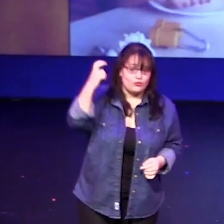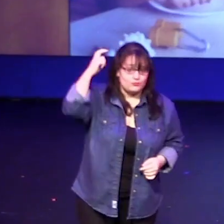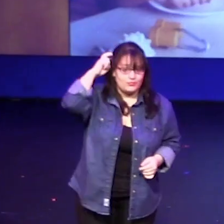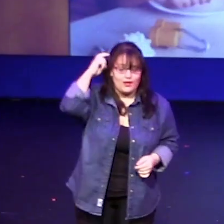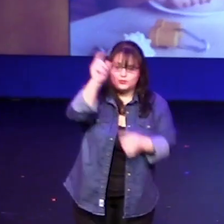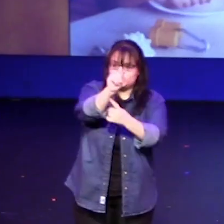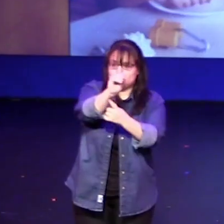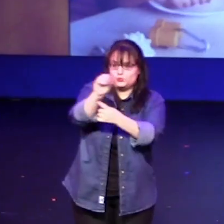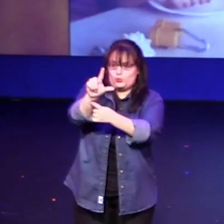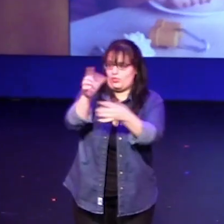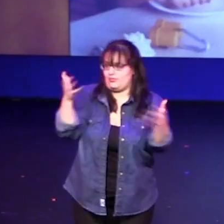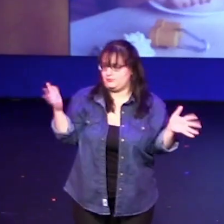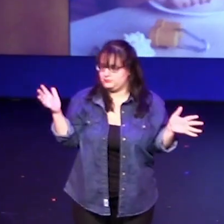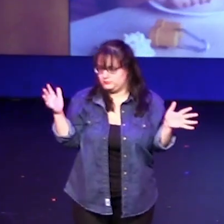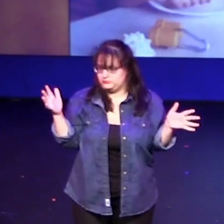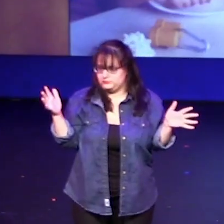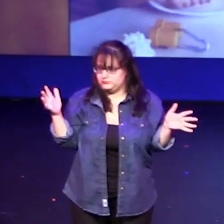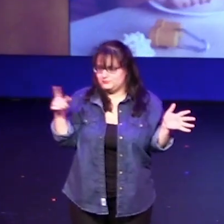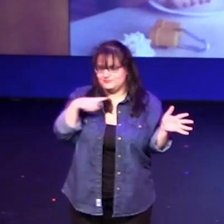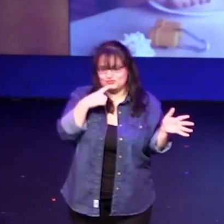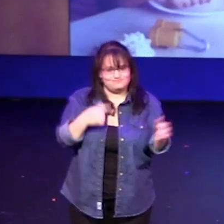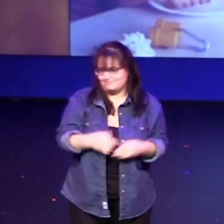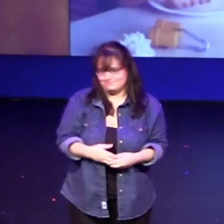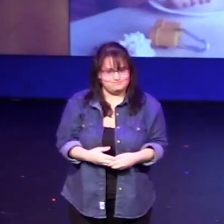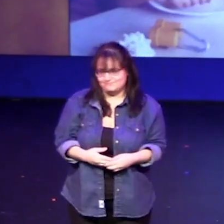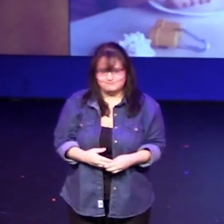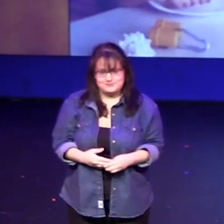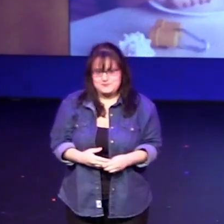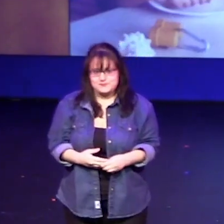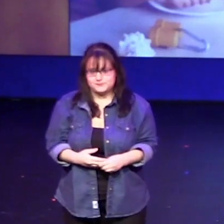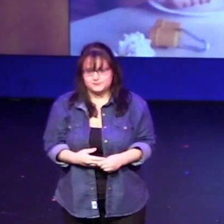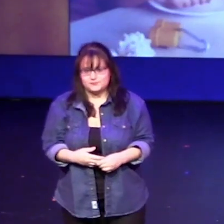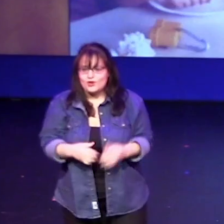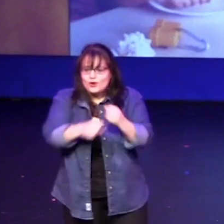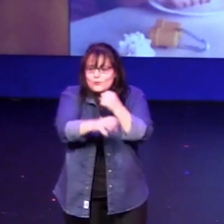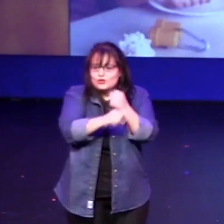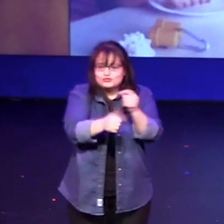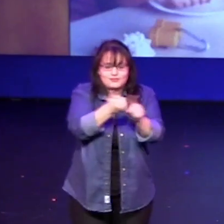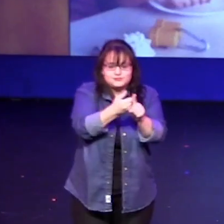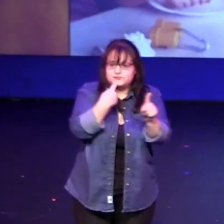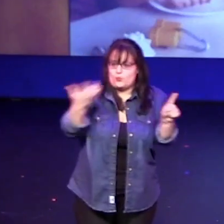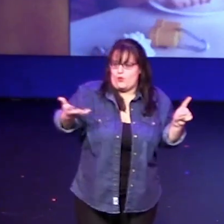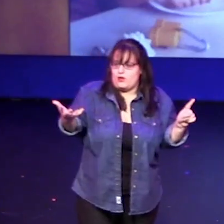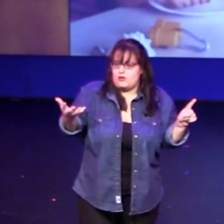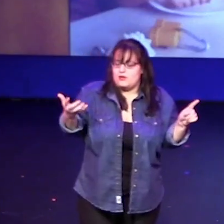The deaf community recognizes that a cochlear implant is just a tool. The hearing world doesn't see it that